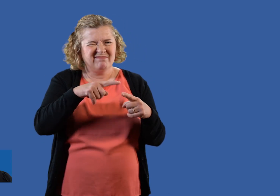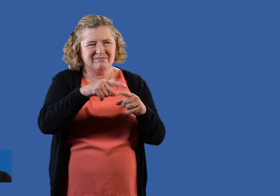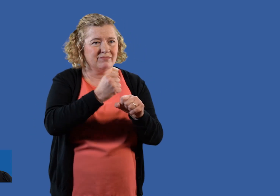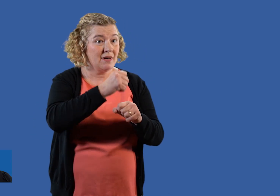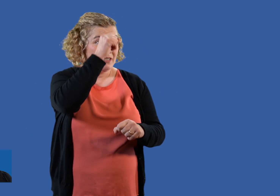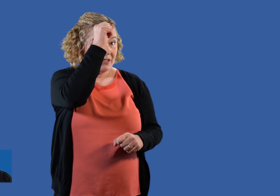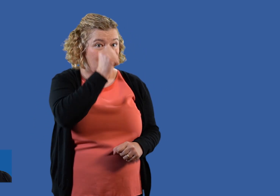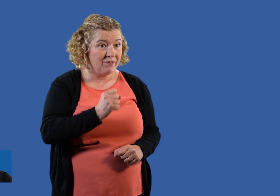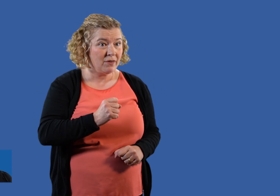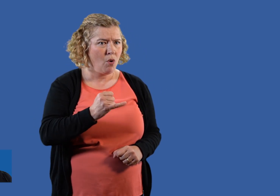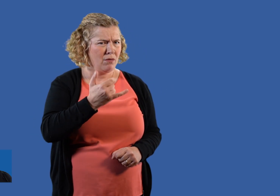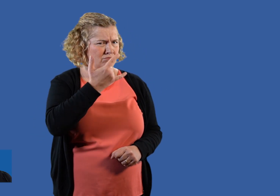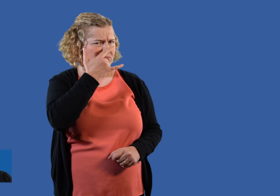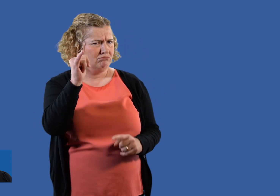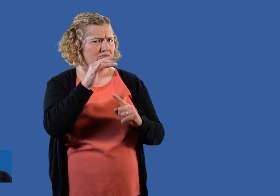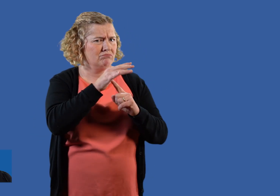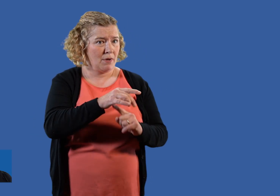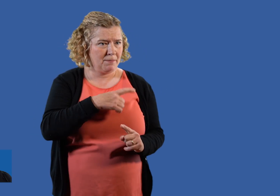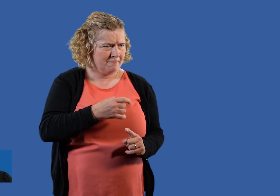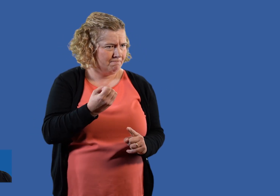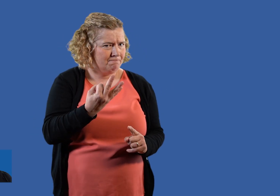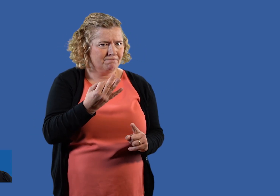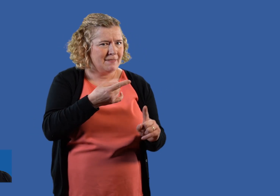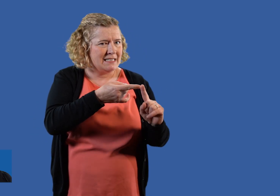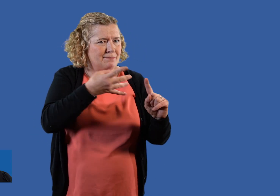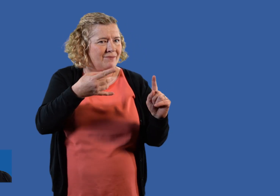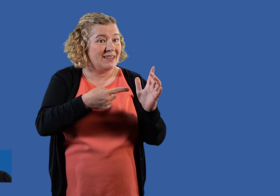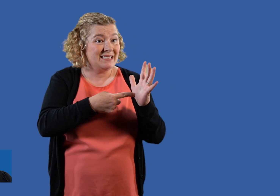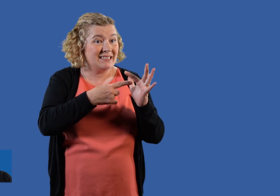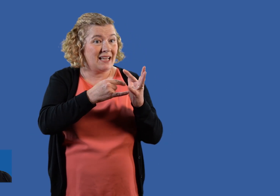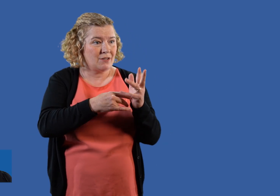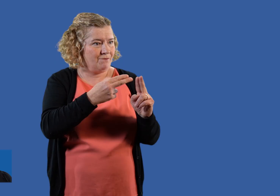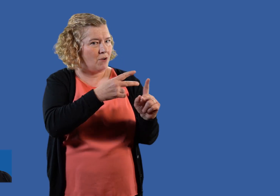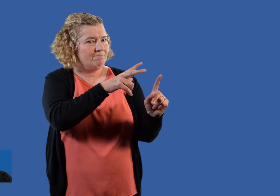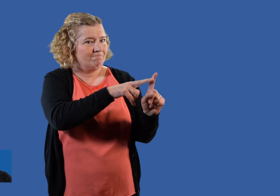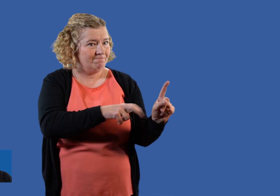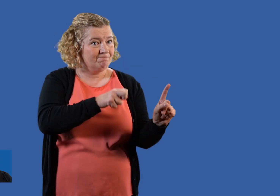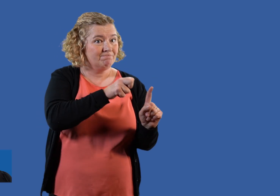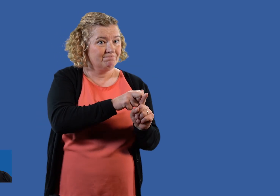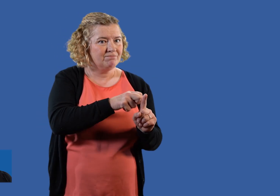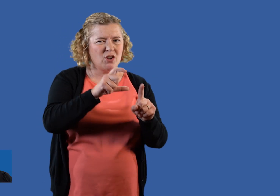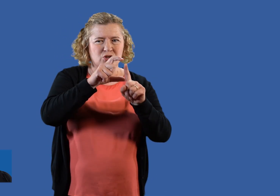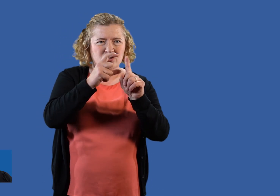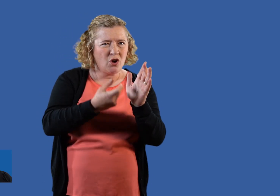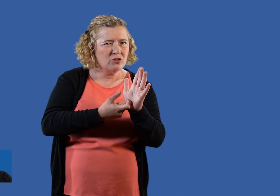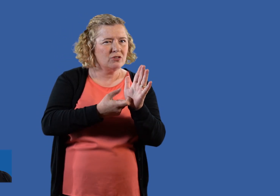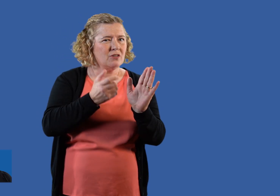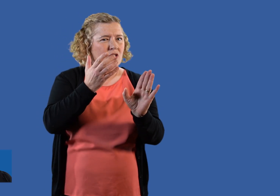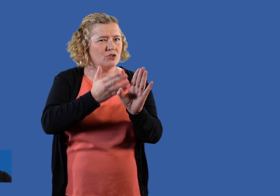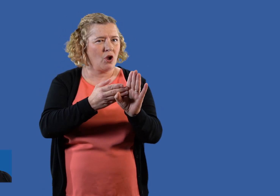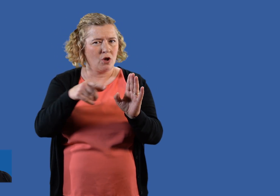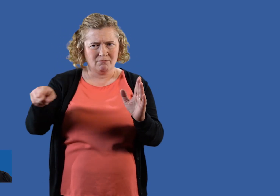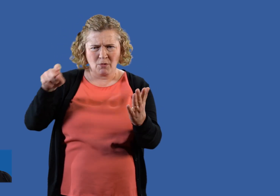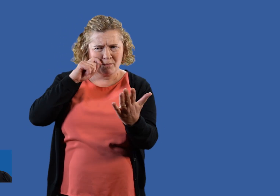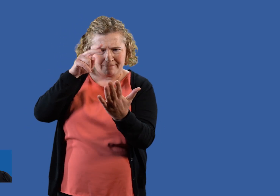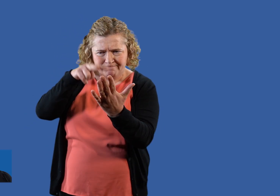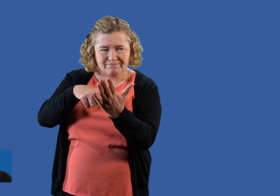that includes schizophrenia and major depression, because there's no specific test to confirm the diagnosis. Doctors are guided